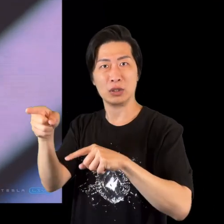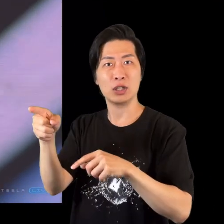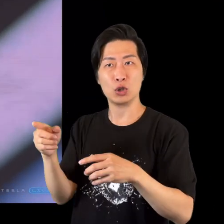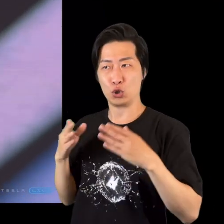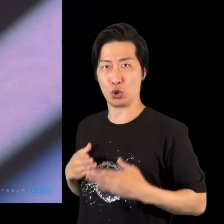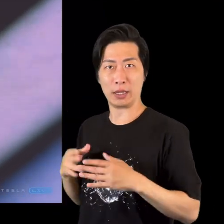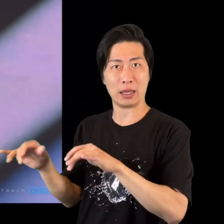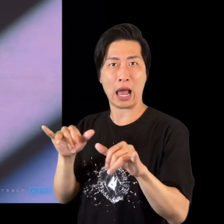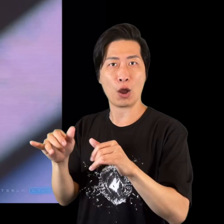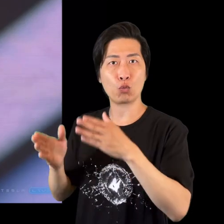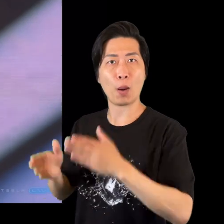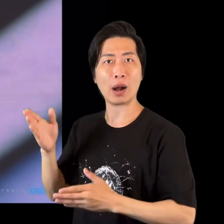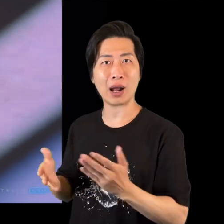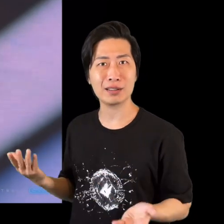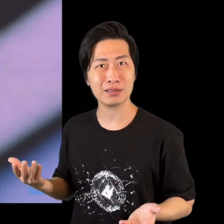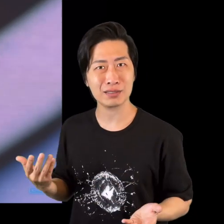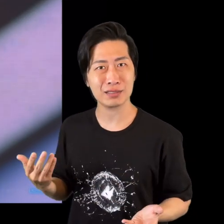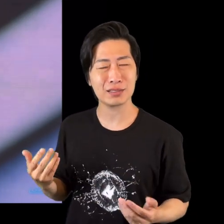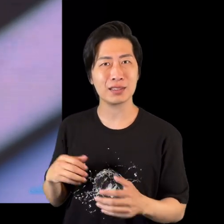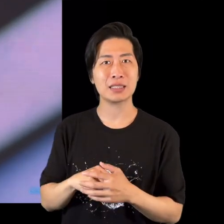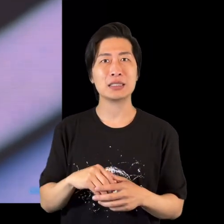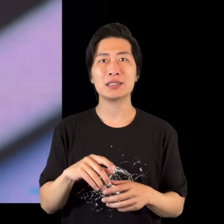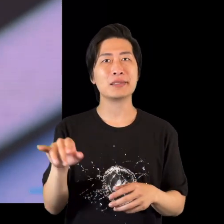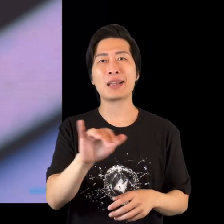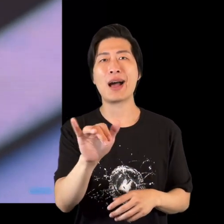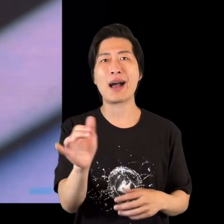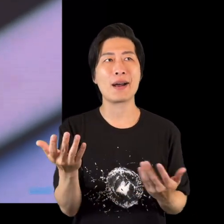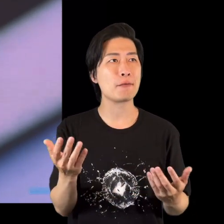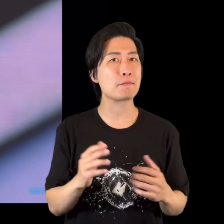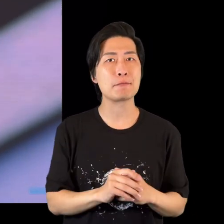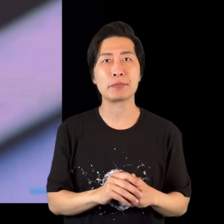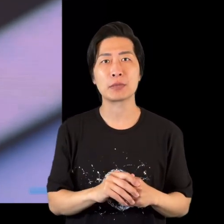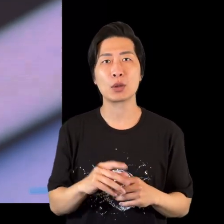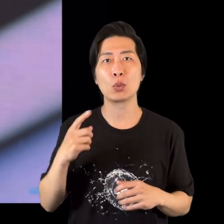humanoid robot. Just like